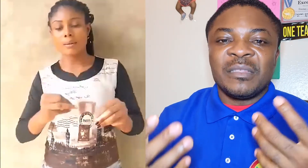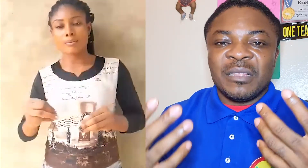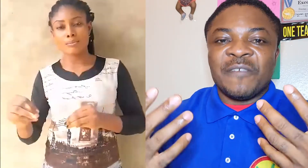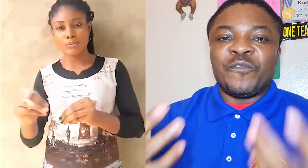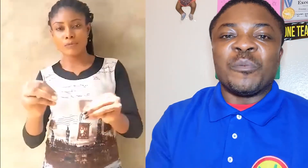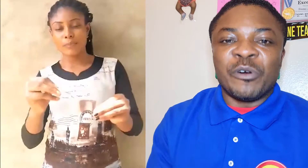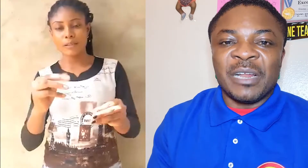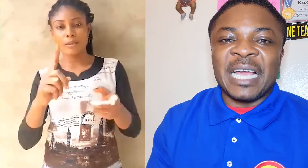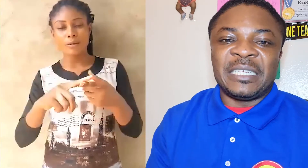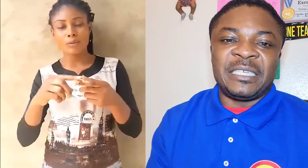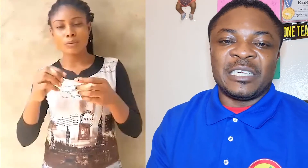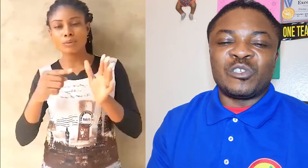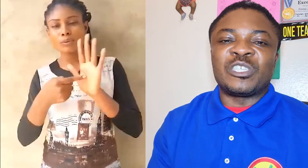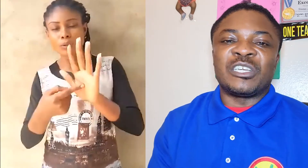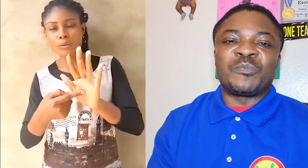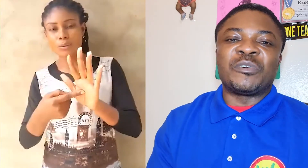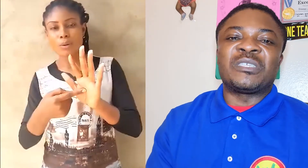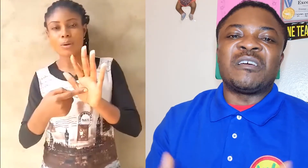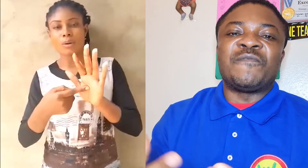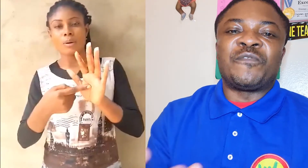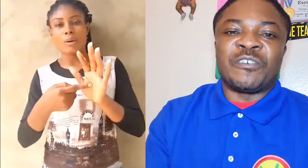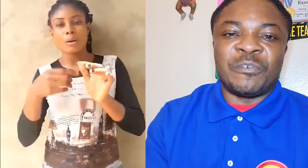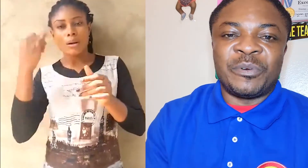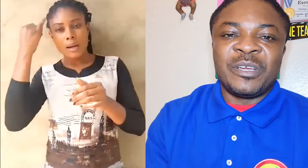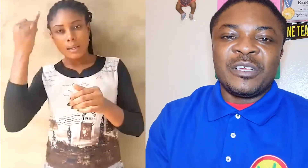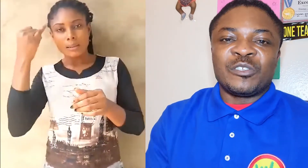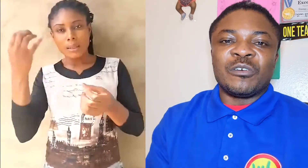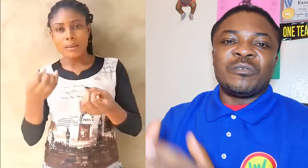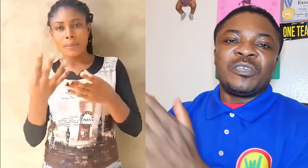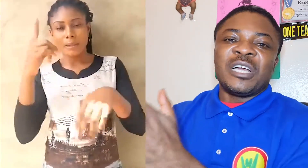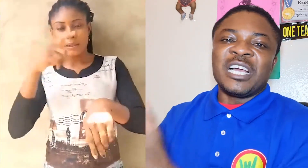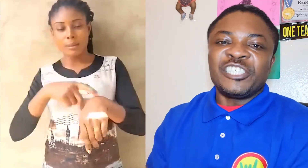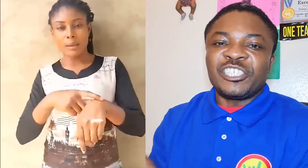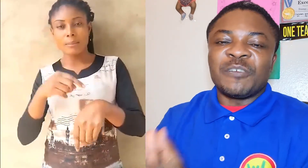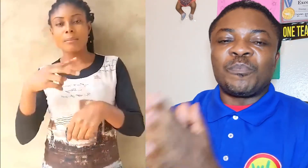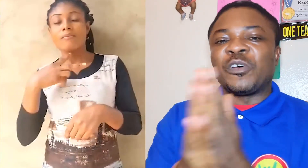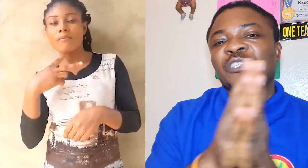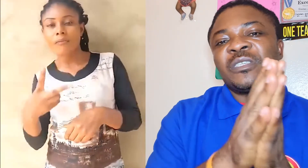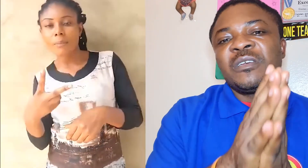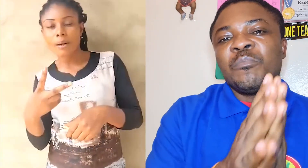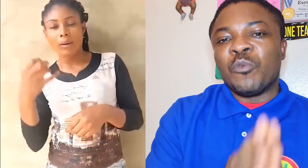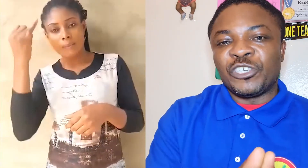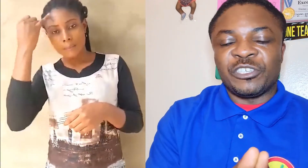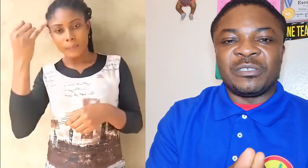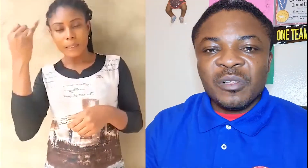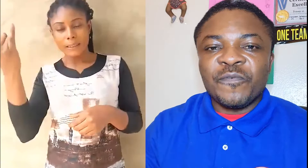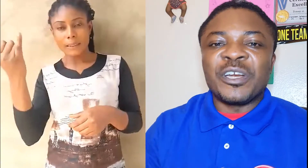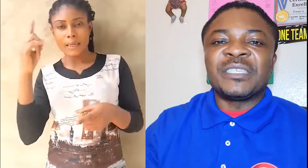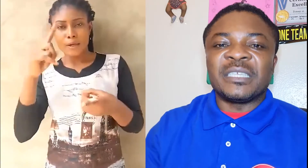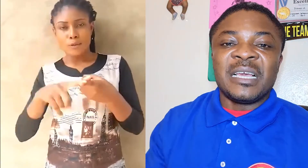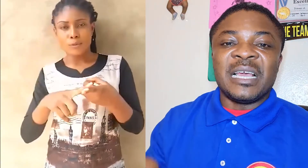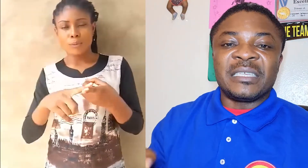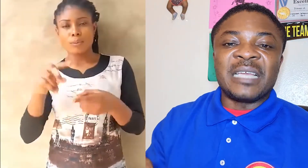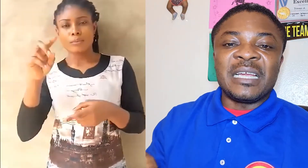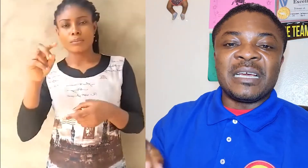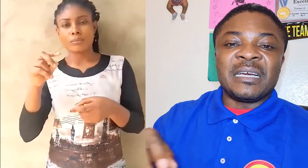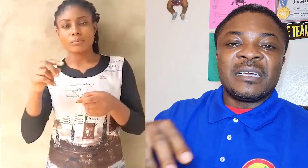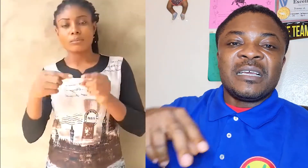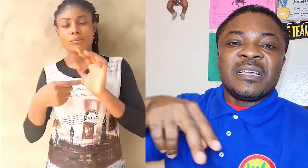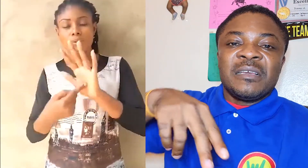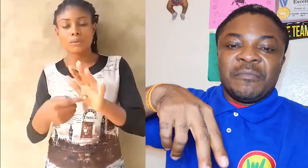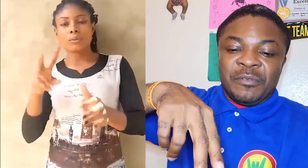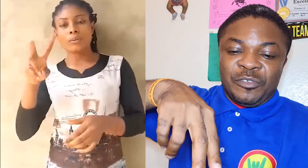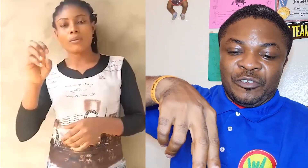times a verbal idea, to express a verb. So handshake plus motion. For instance, a